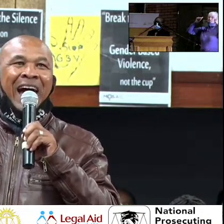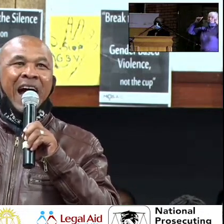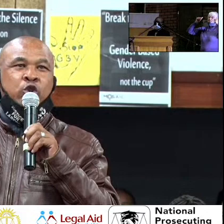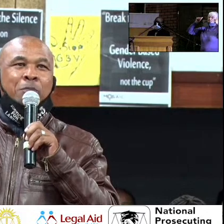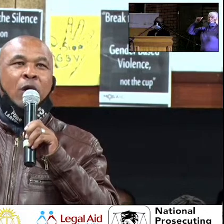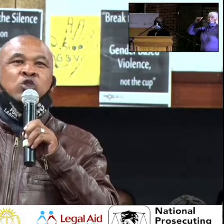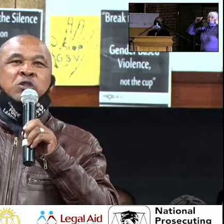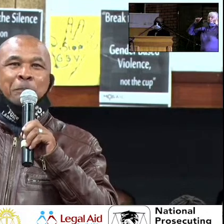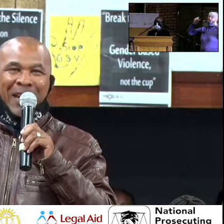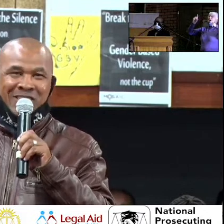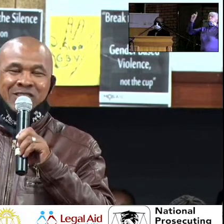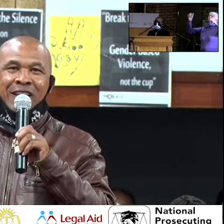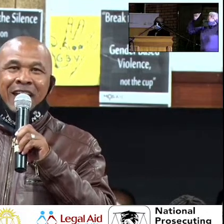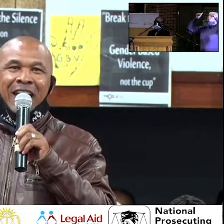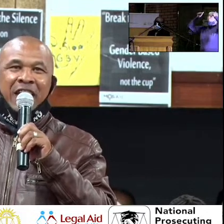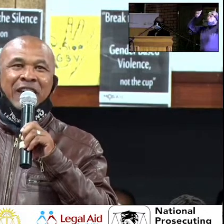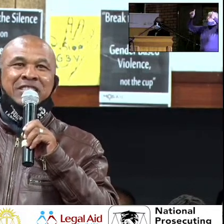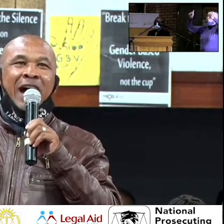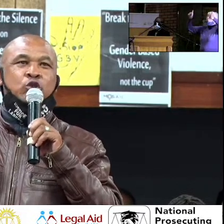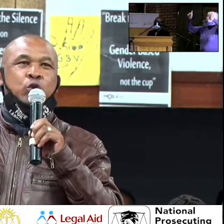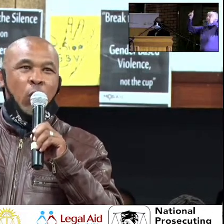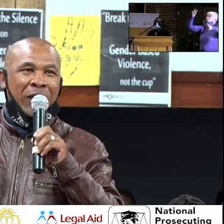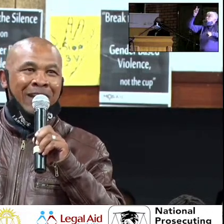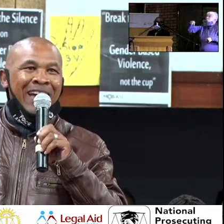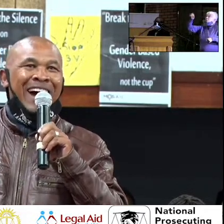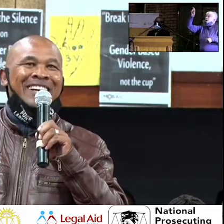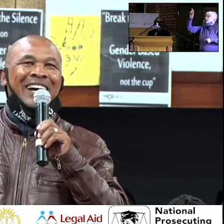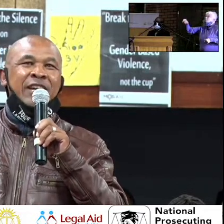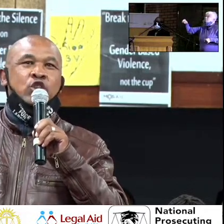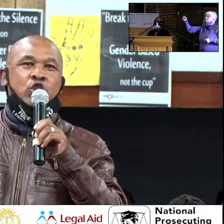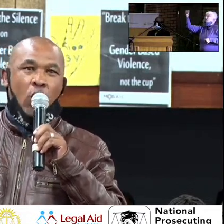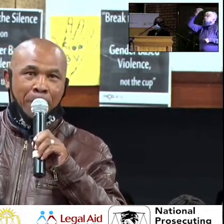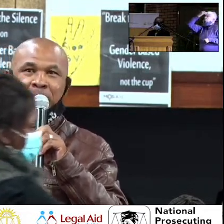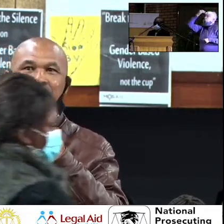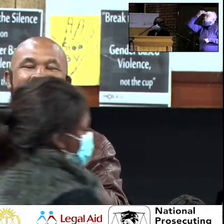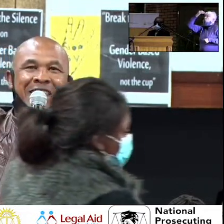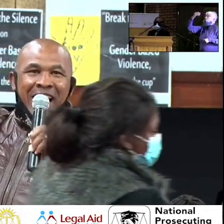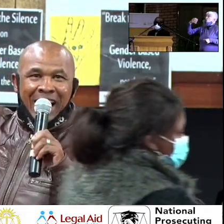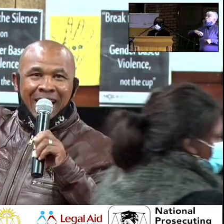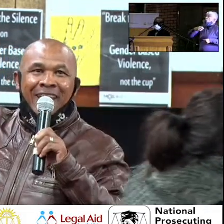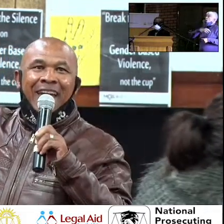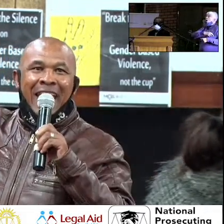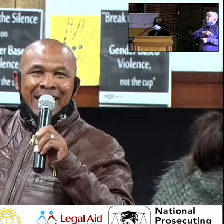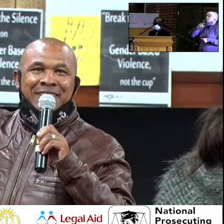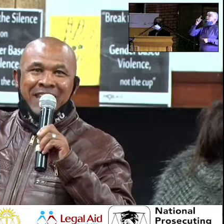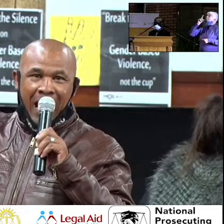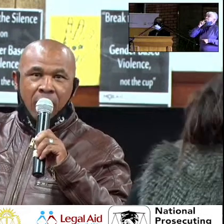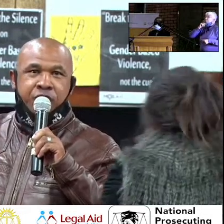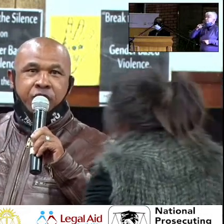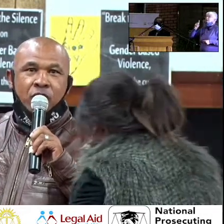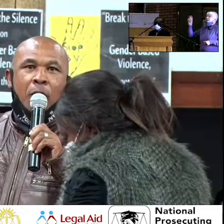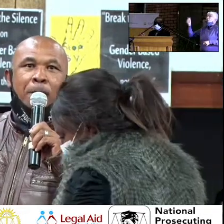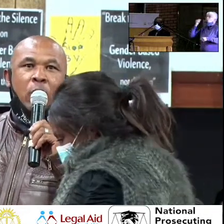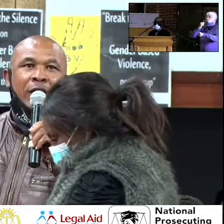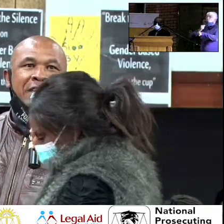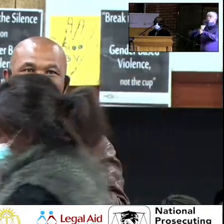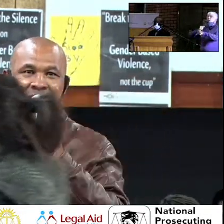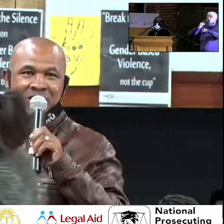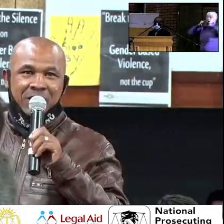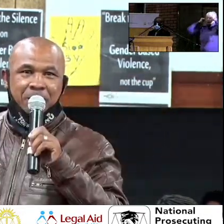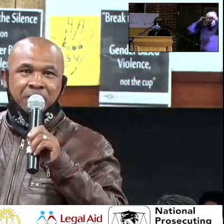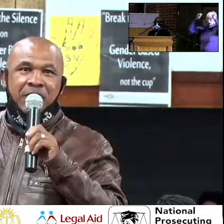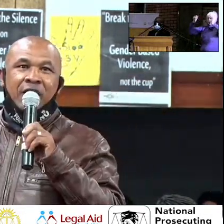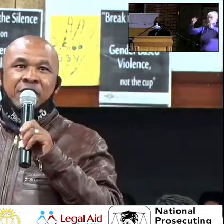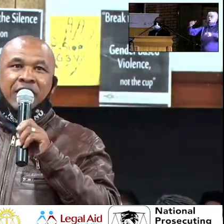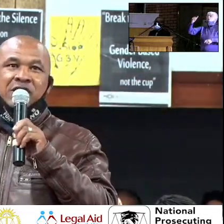their utmost best and that are doing a great job here at Delft Police